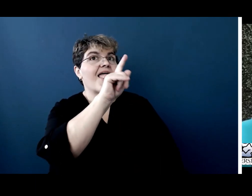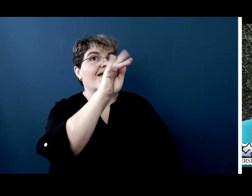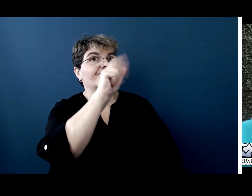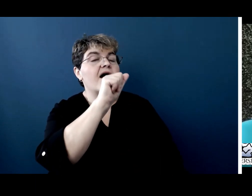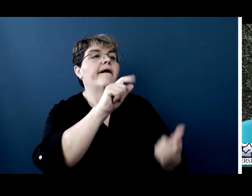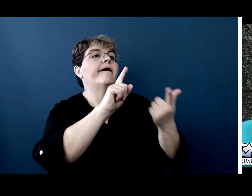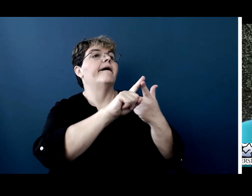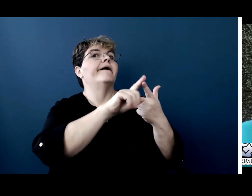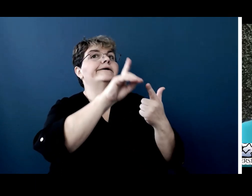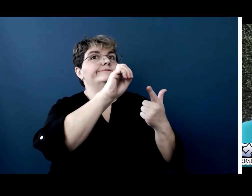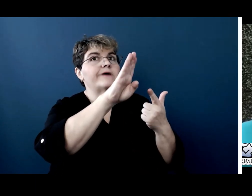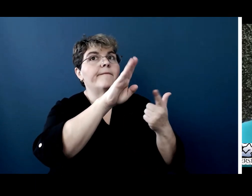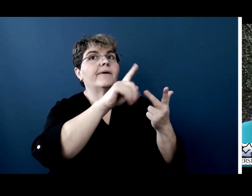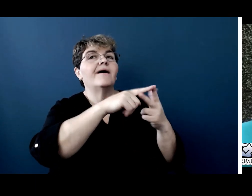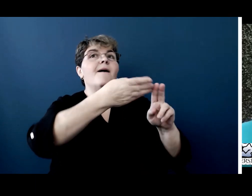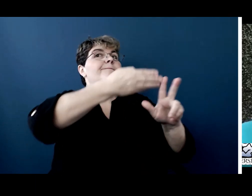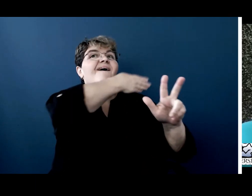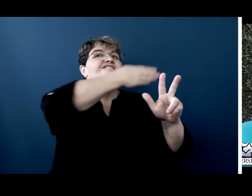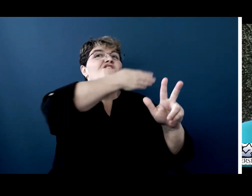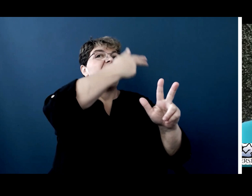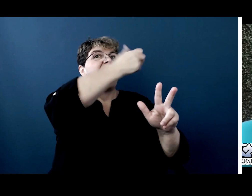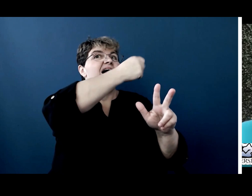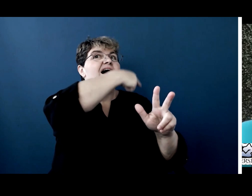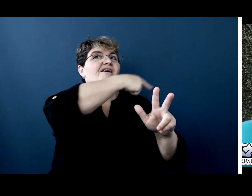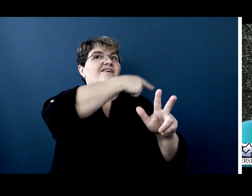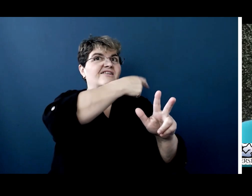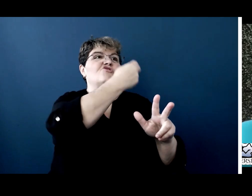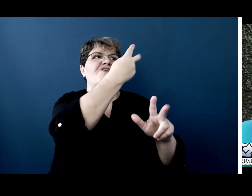other than that, before I met Susie and Deb, I had